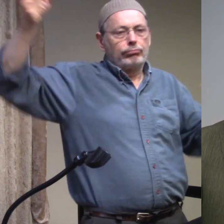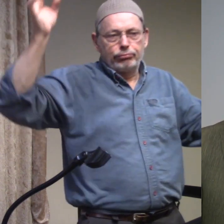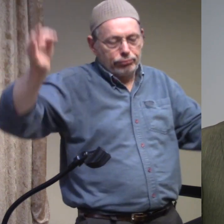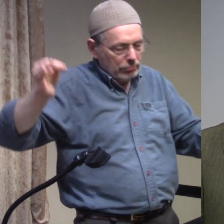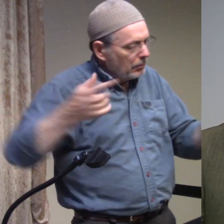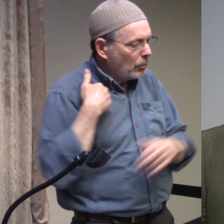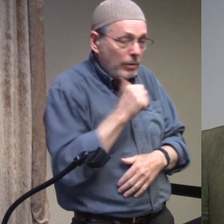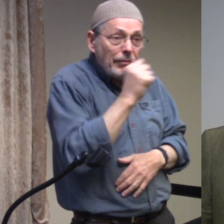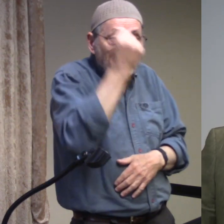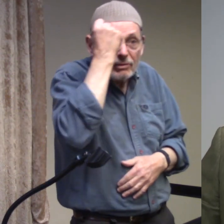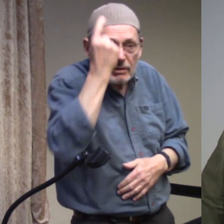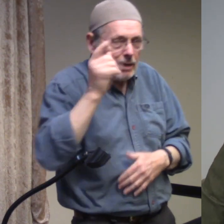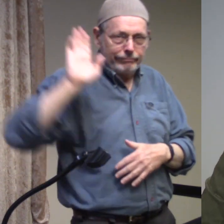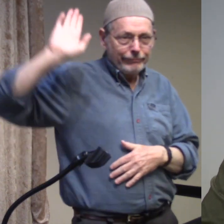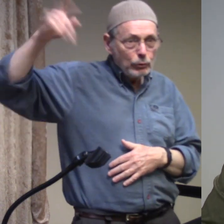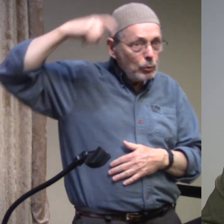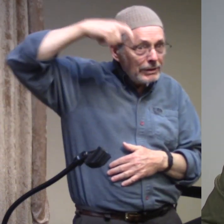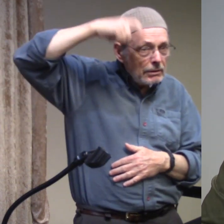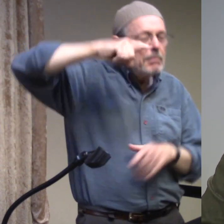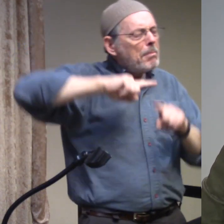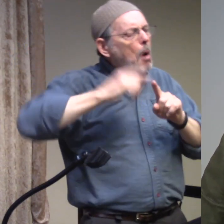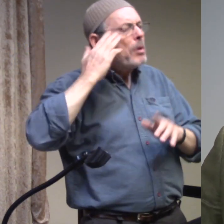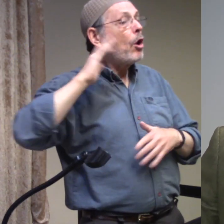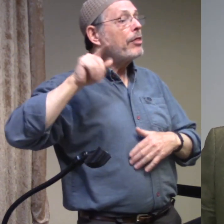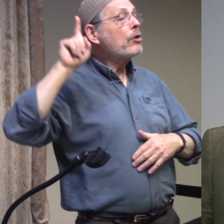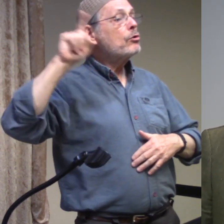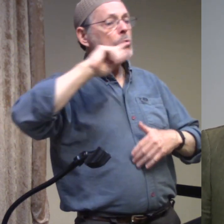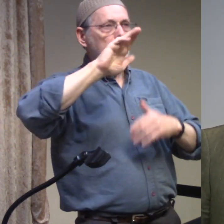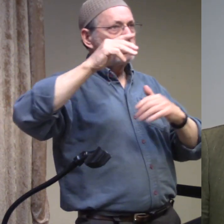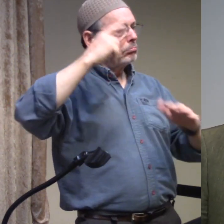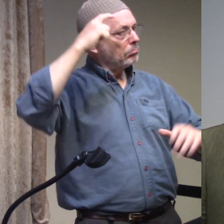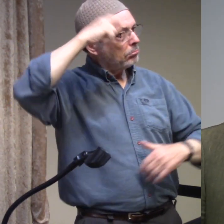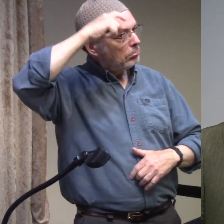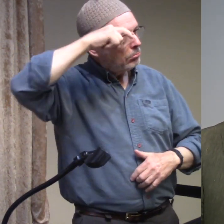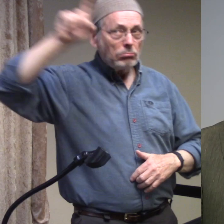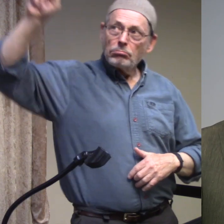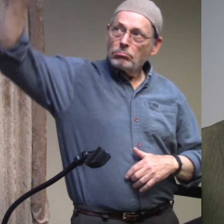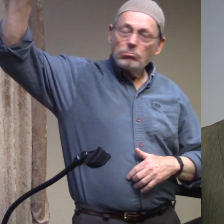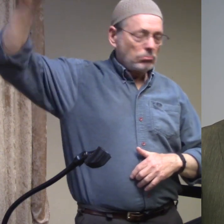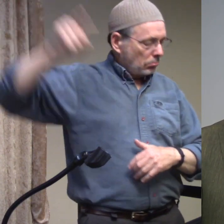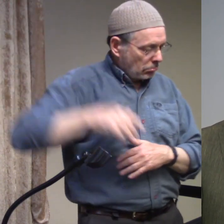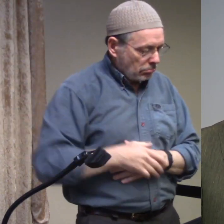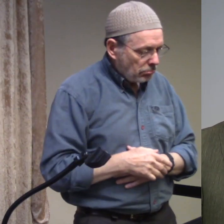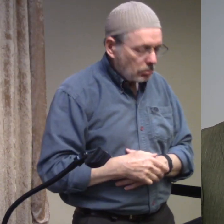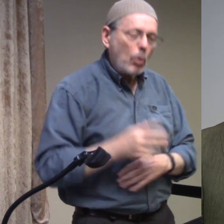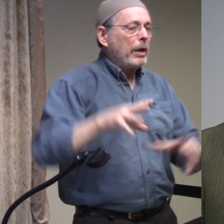We don't understand the wisdoms, but we know you are the all-wise. So we accept